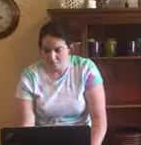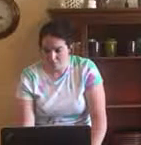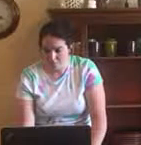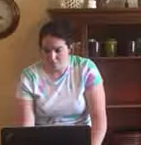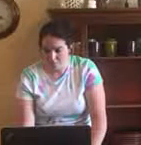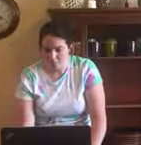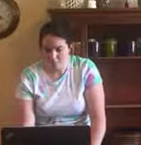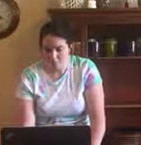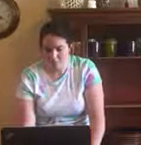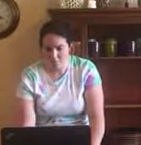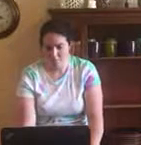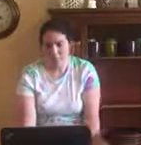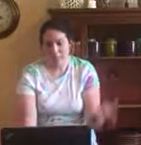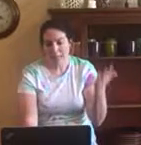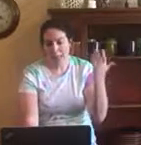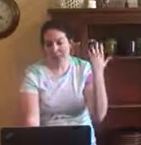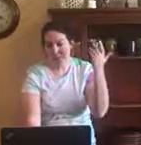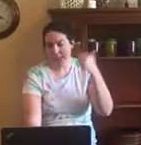Are you ready? Help me sing it